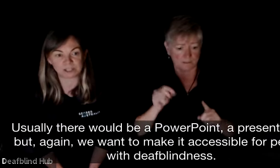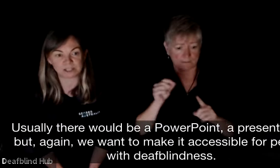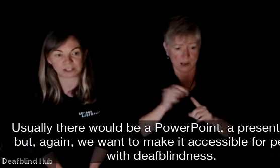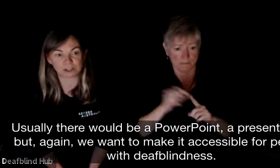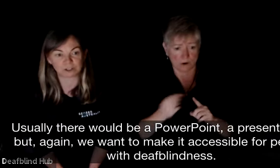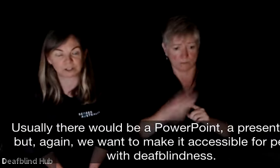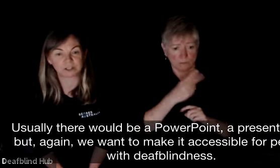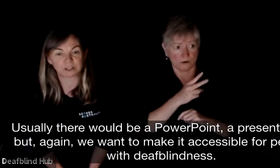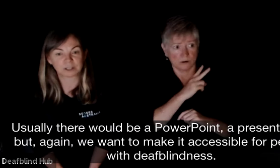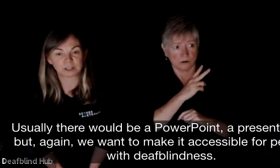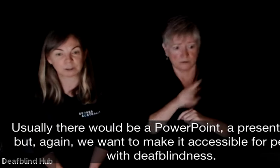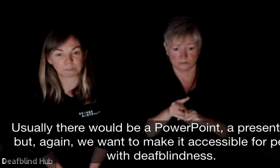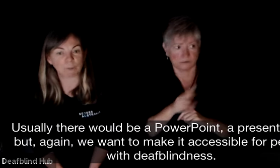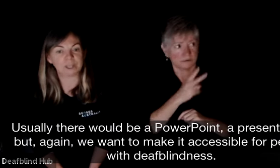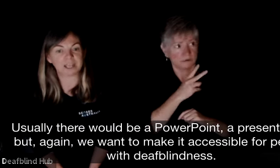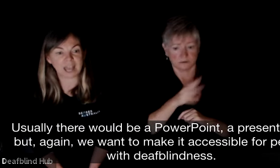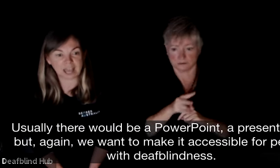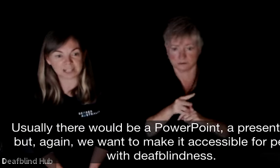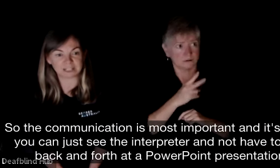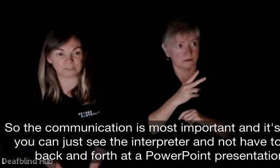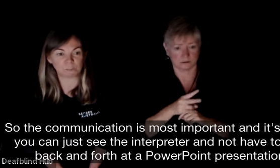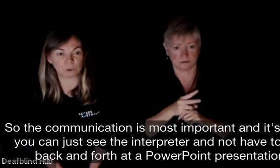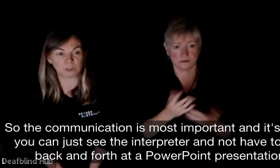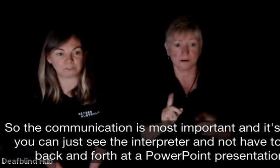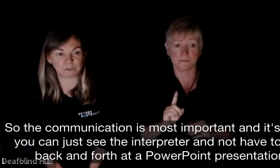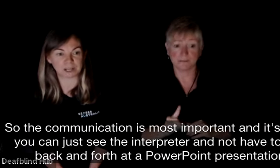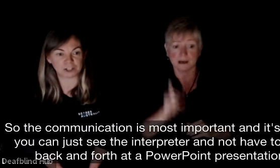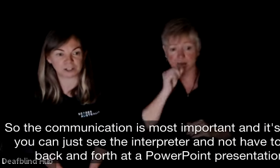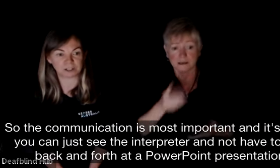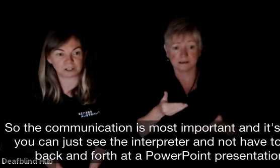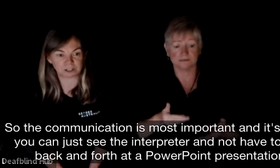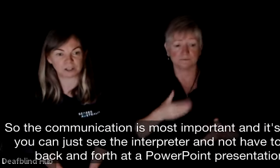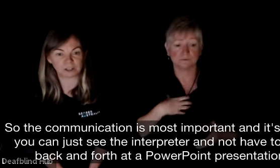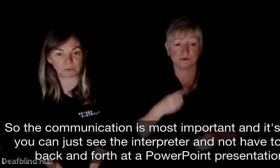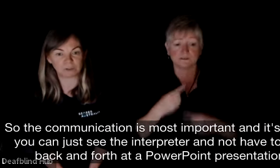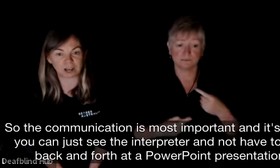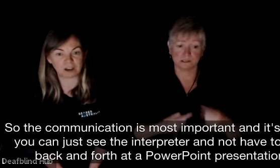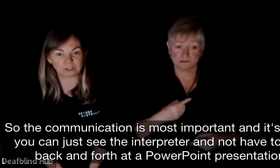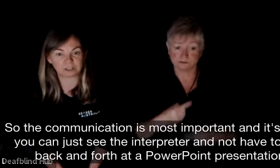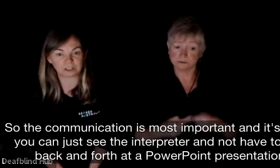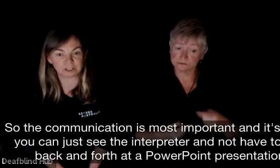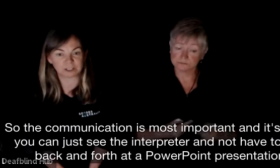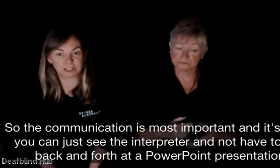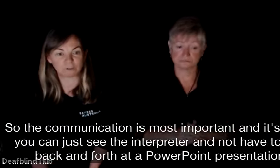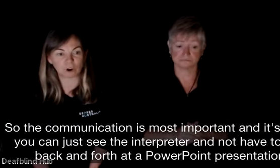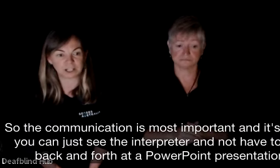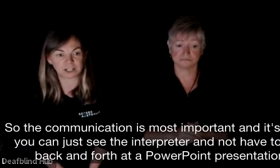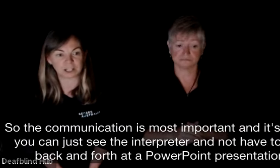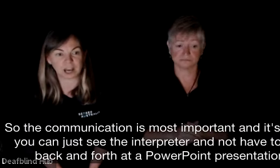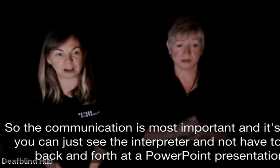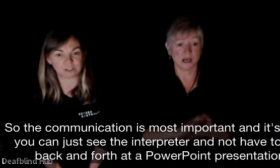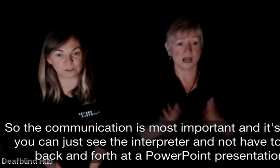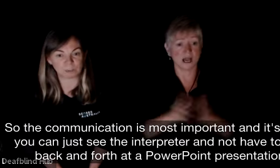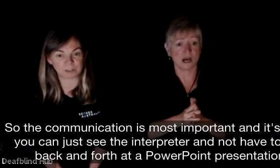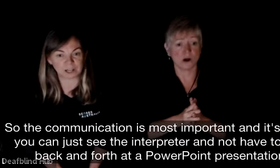PowerPoint presentation. But we can give you more information that we've covered in